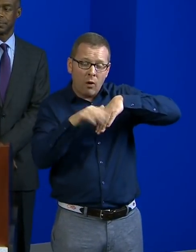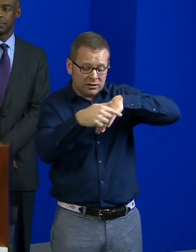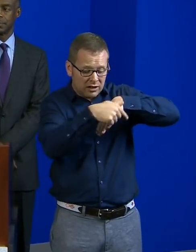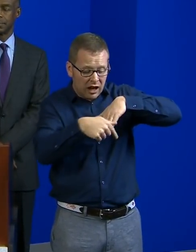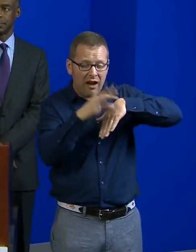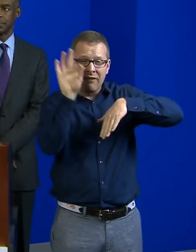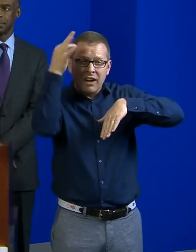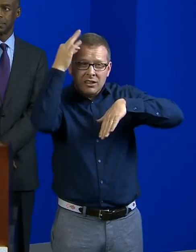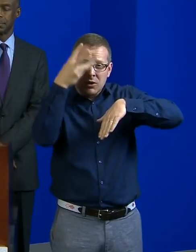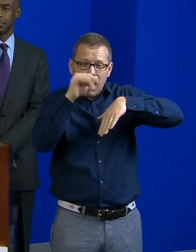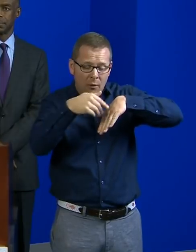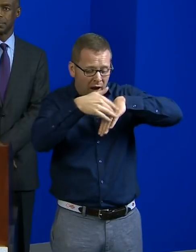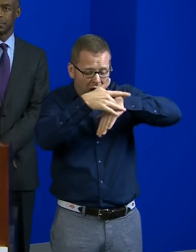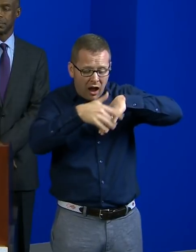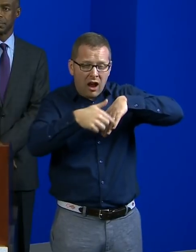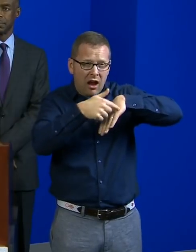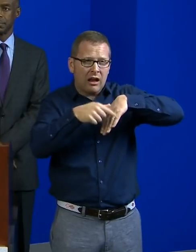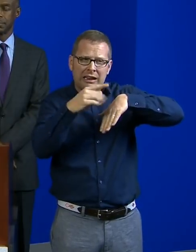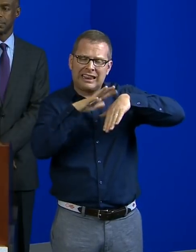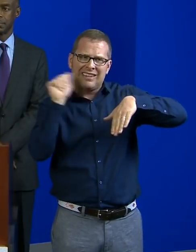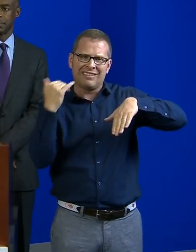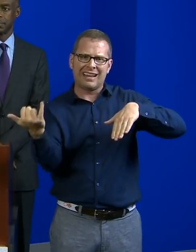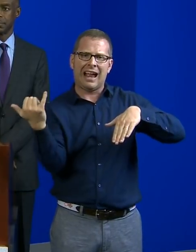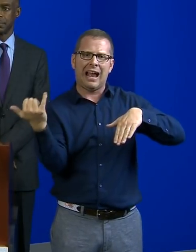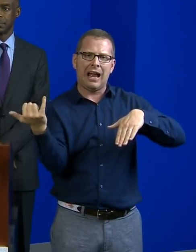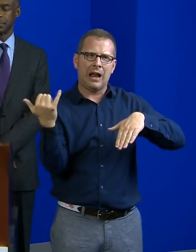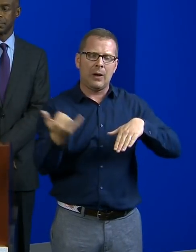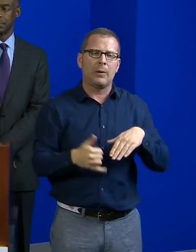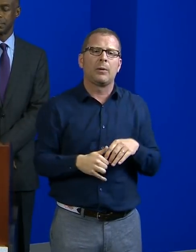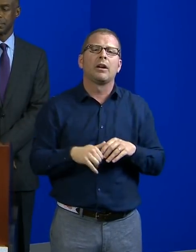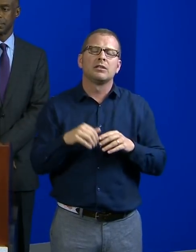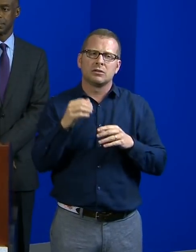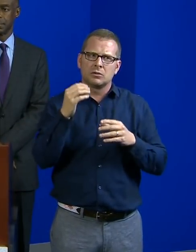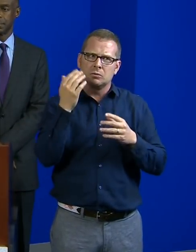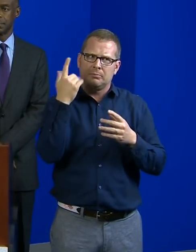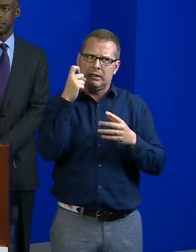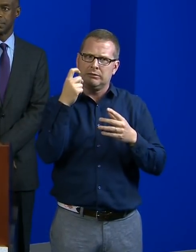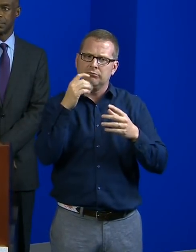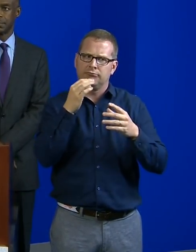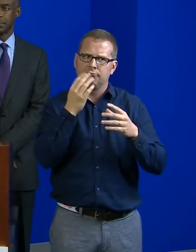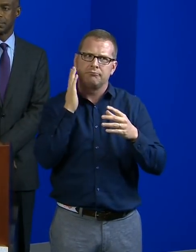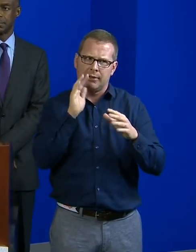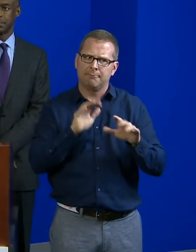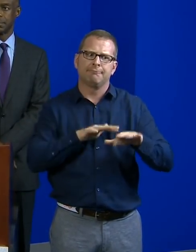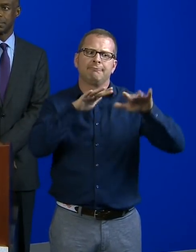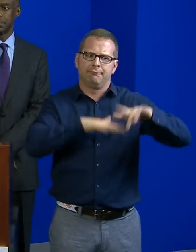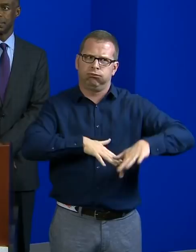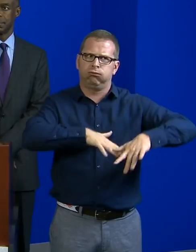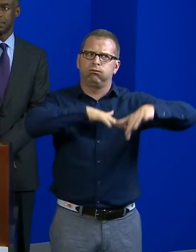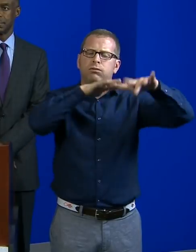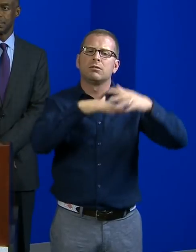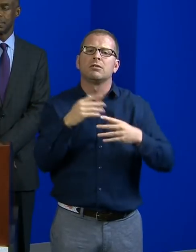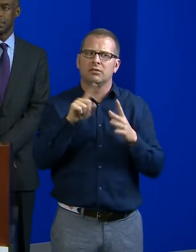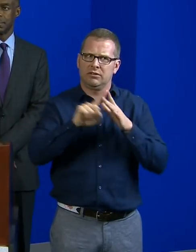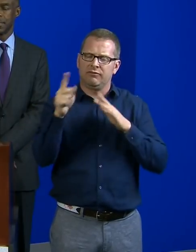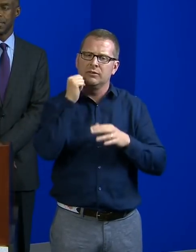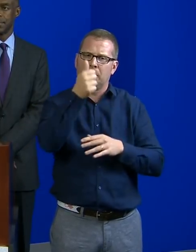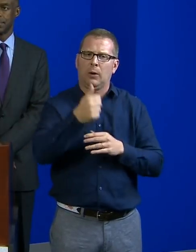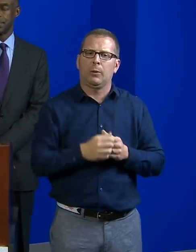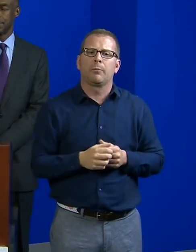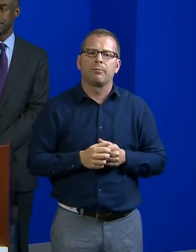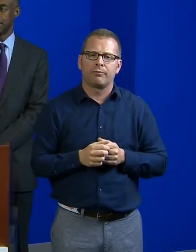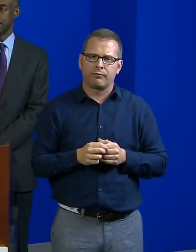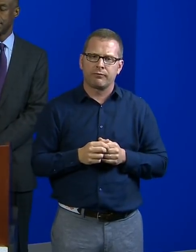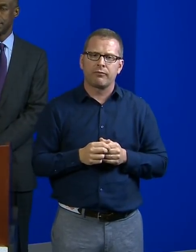islands. Evacuations for those living in low-lying areas and mobile home areas will also be mandatory